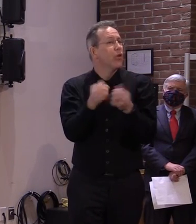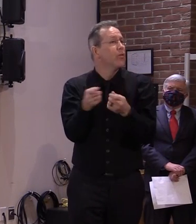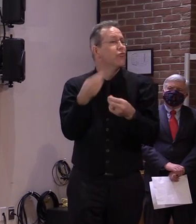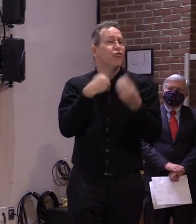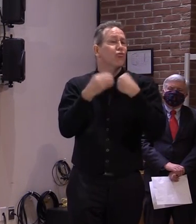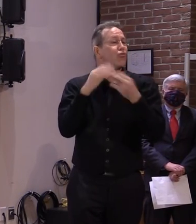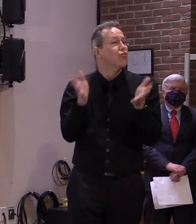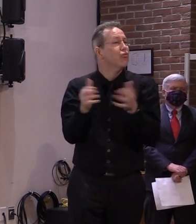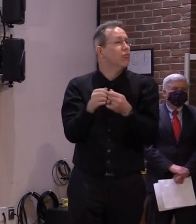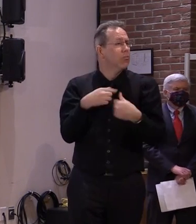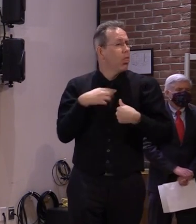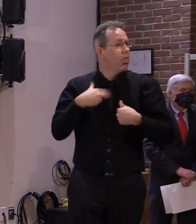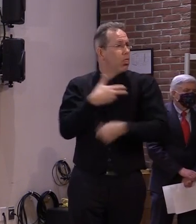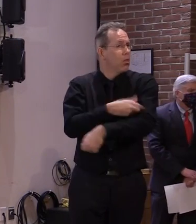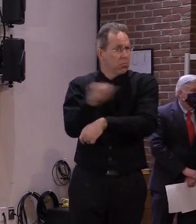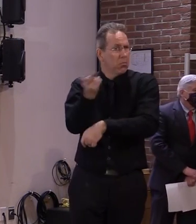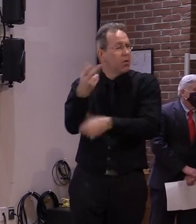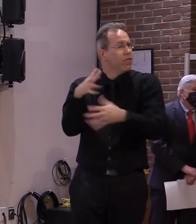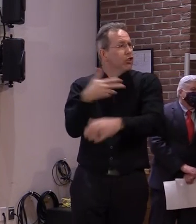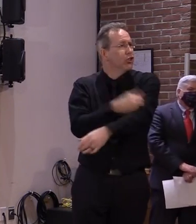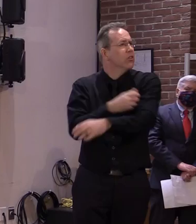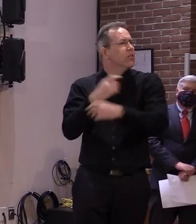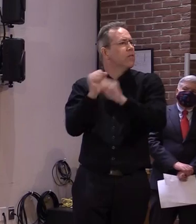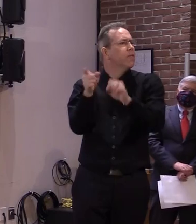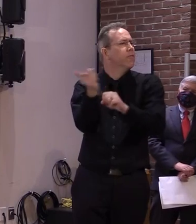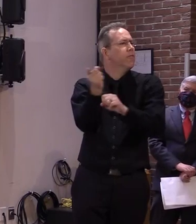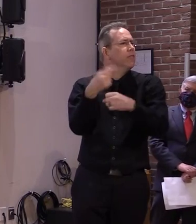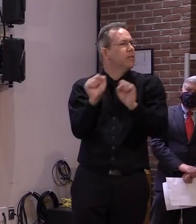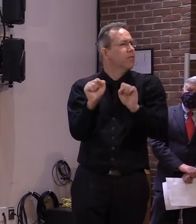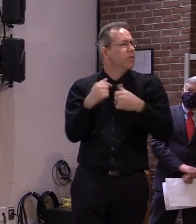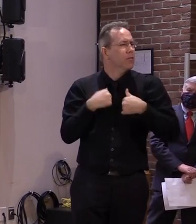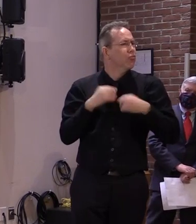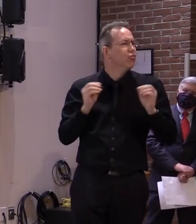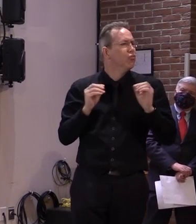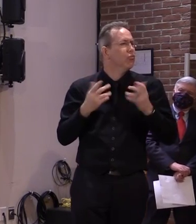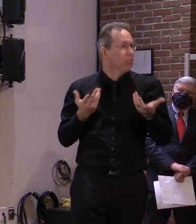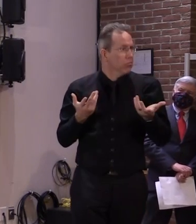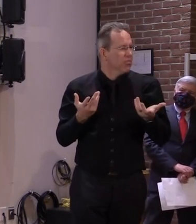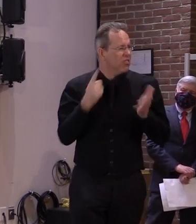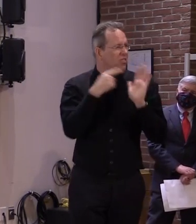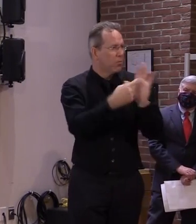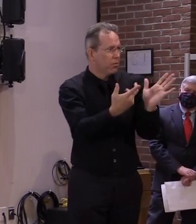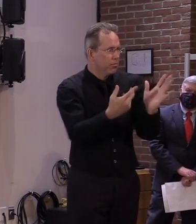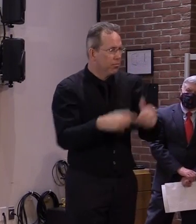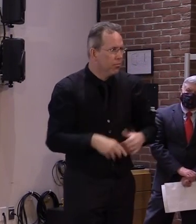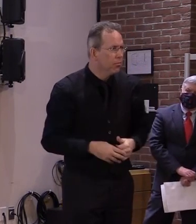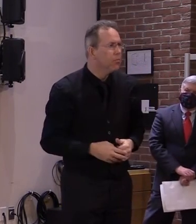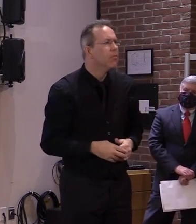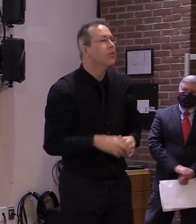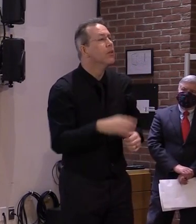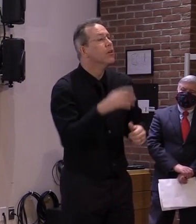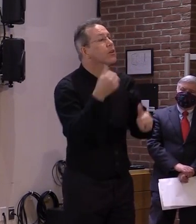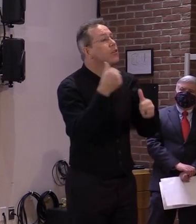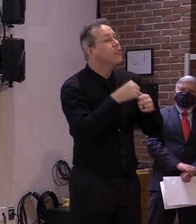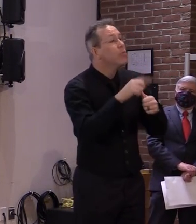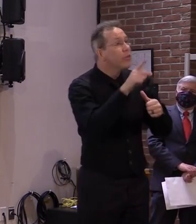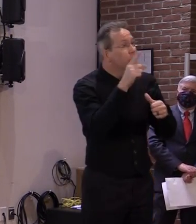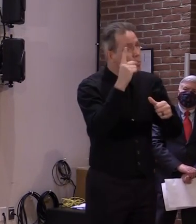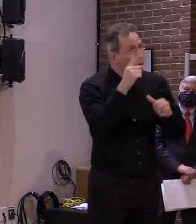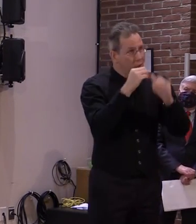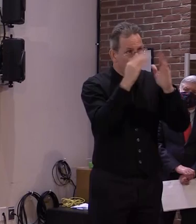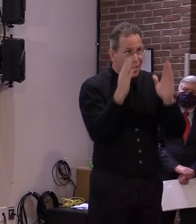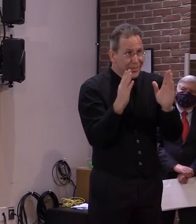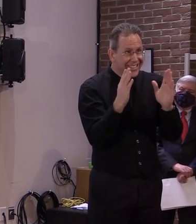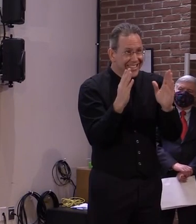they're not vaccinated yet. But this only applies to one household at a time. We're working